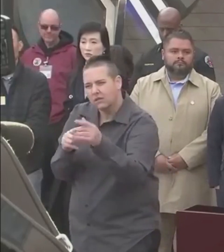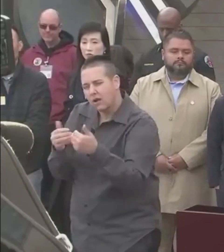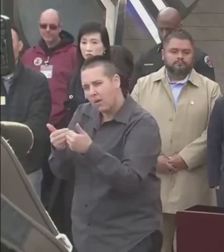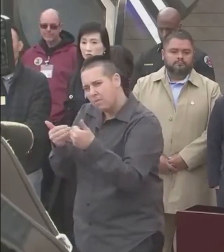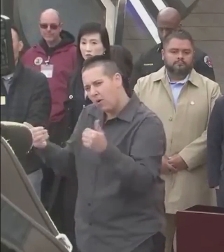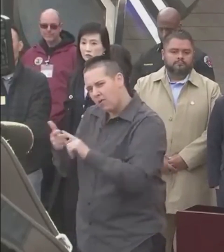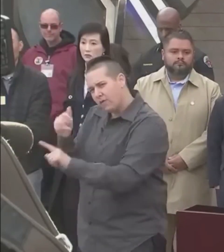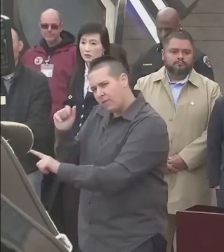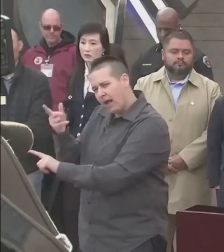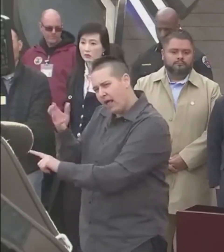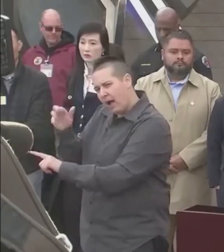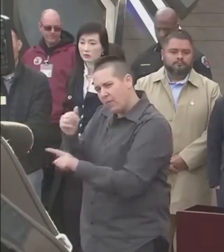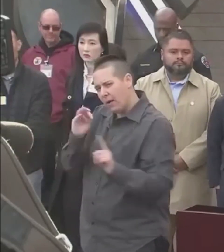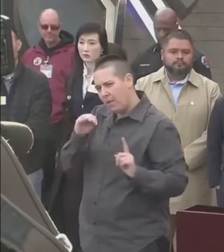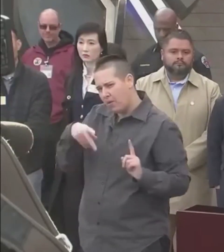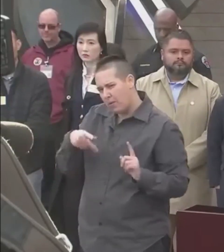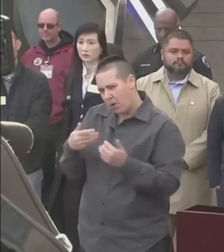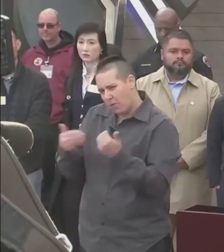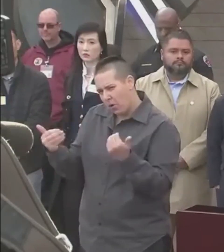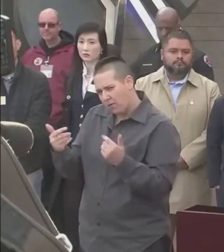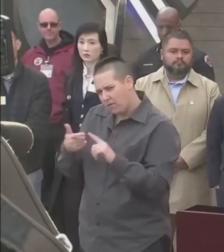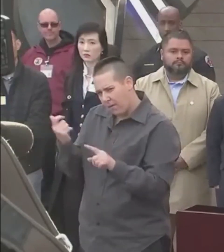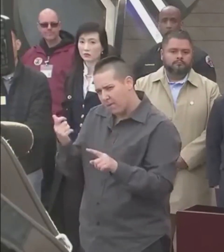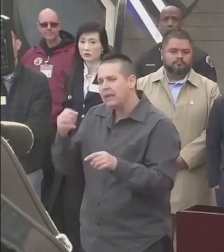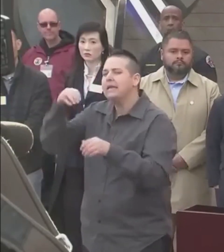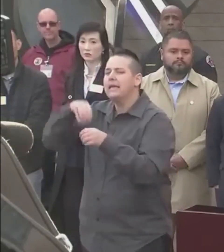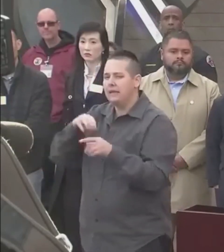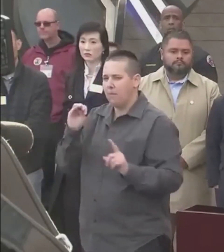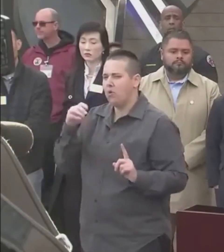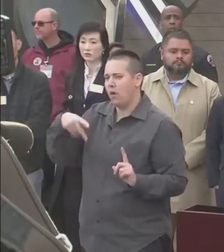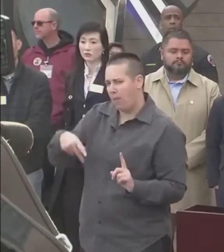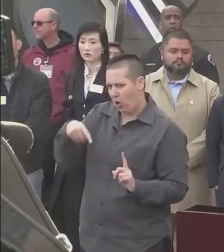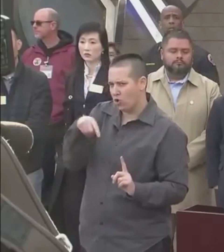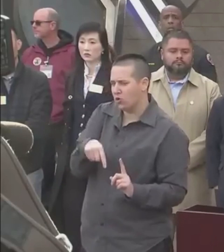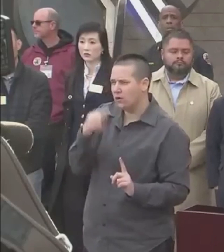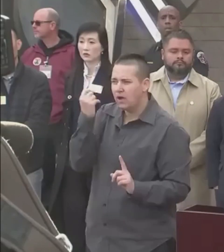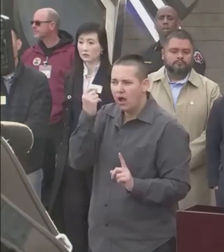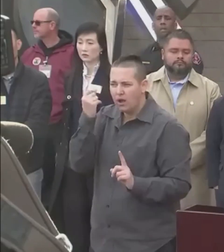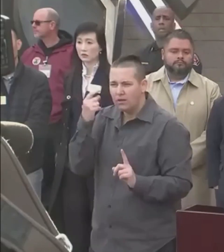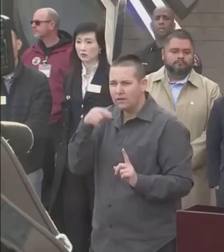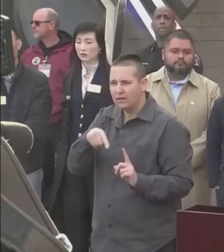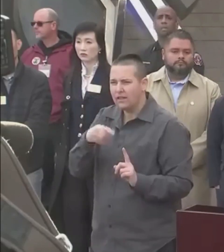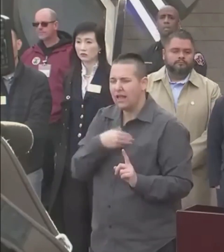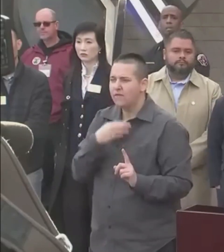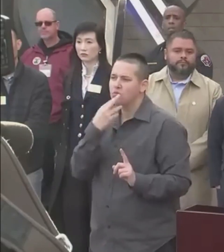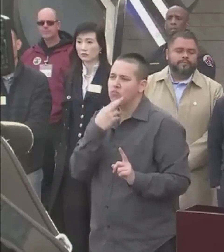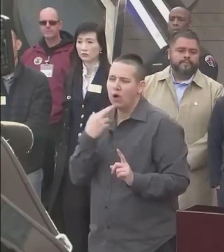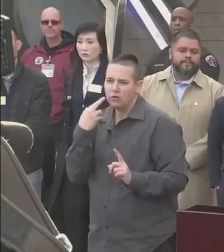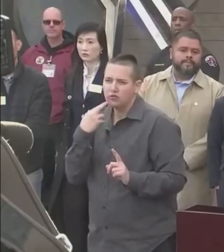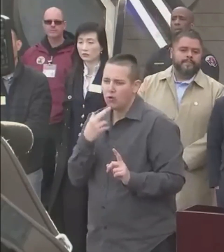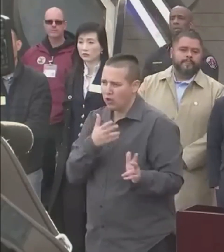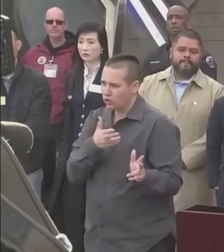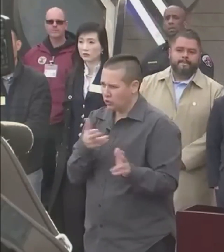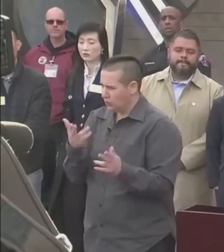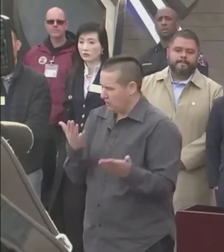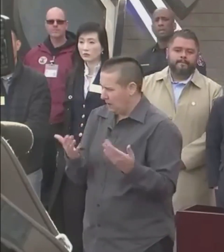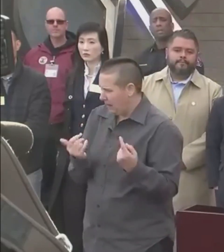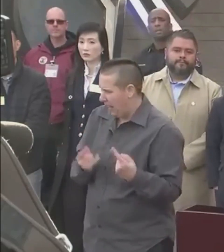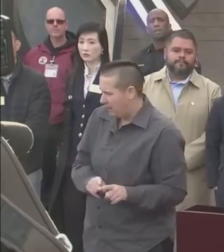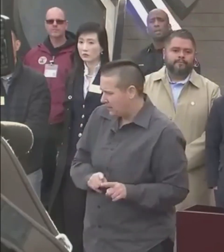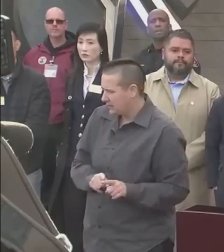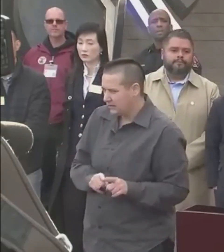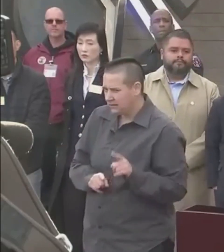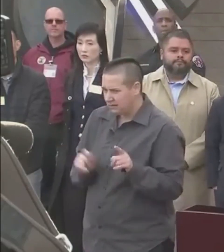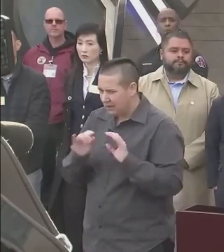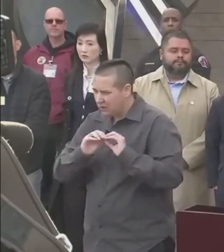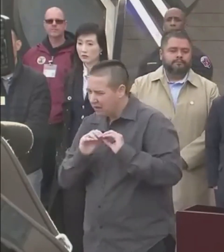forestall future misfortunes. Assemblymember Sabrina Cervantes, D. Riverside, and State Senator Lena Gonzalez, D. Long